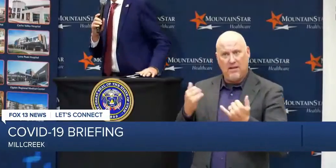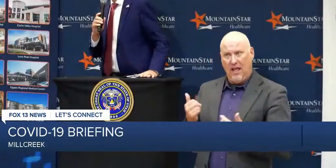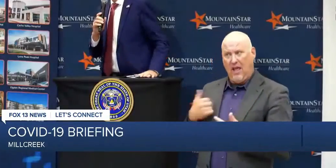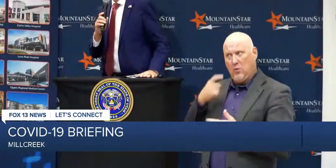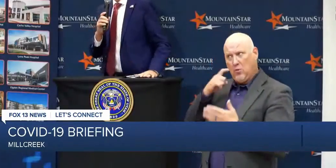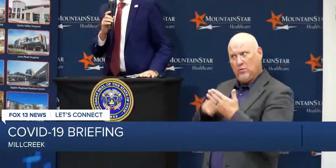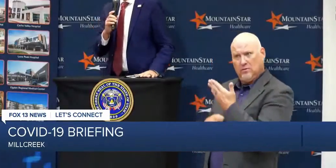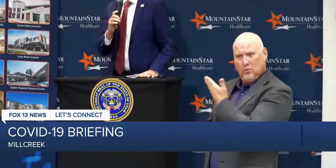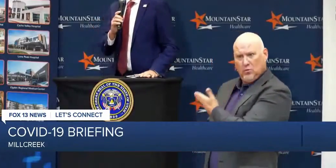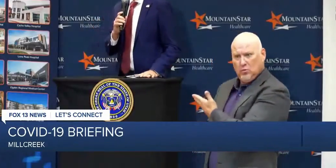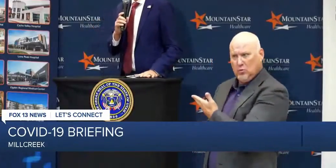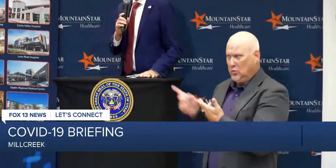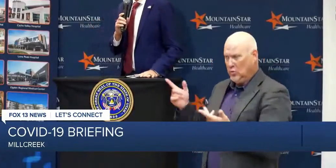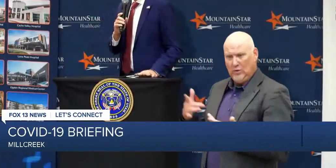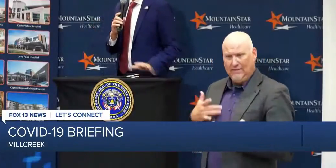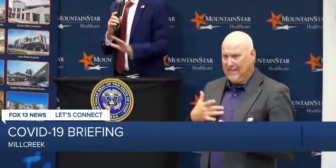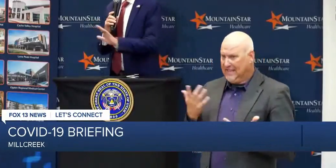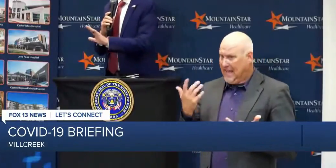Well,